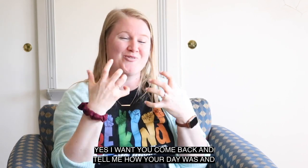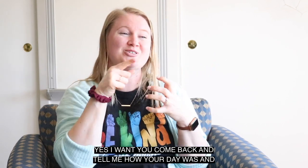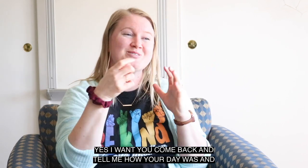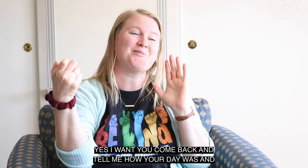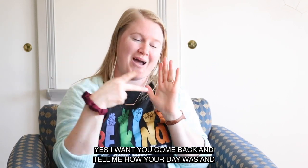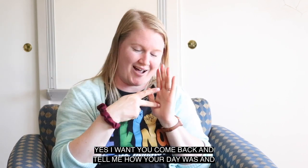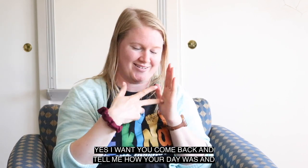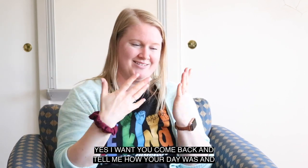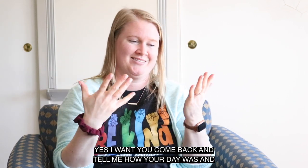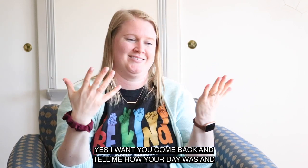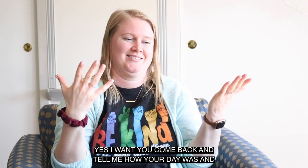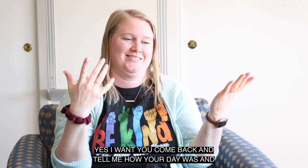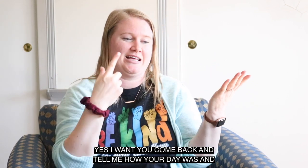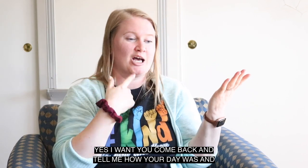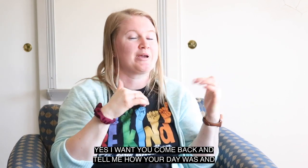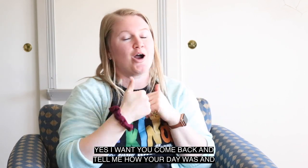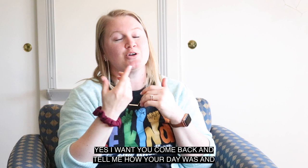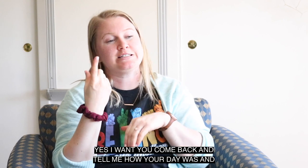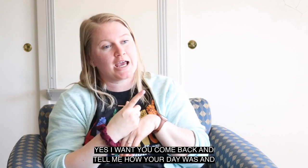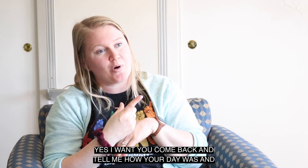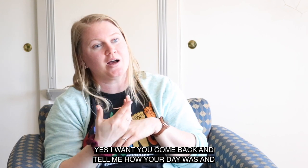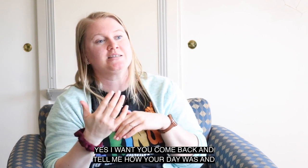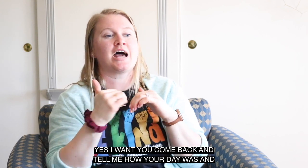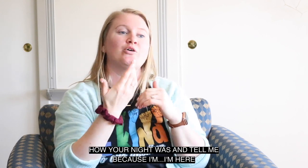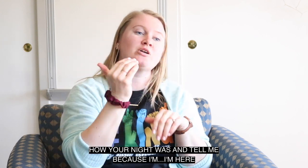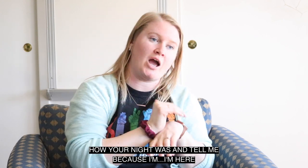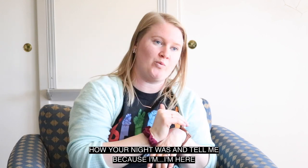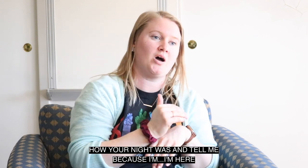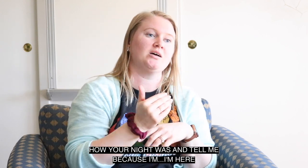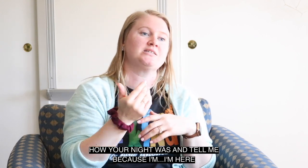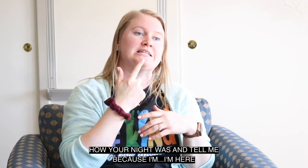You to come back and tell me how your day was and how your night was and tell